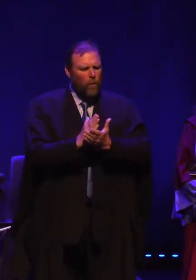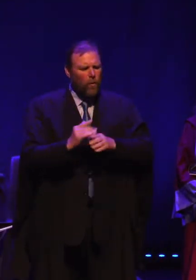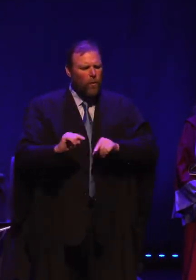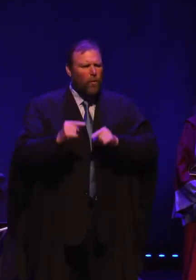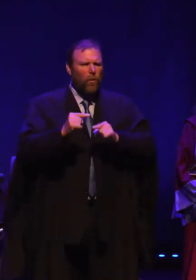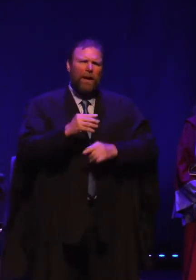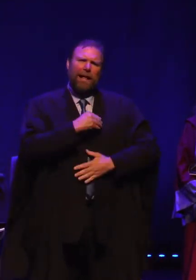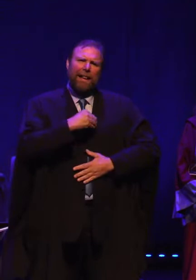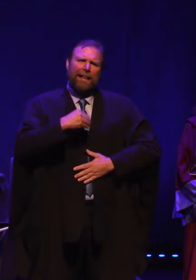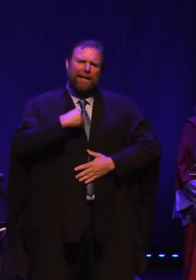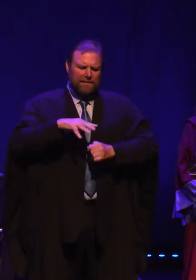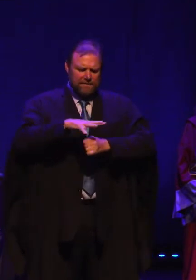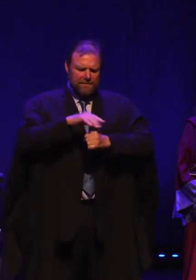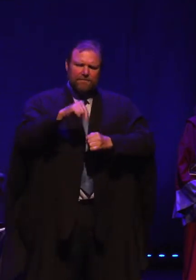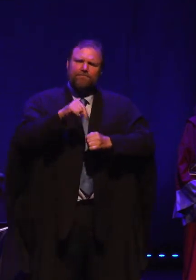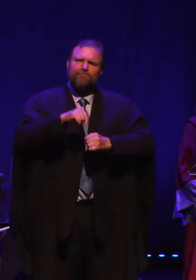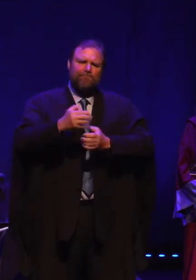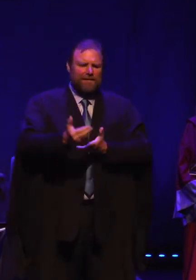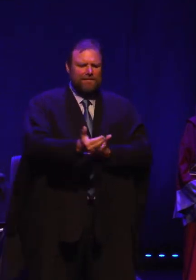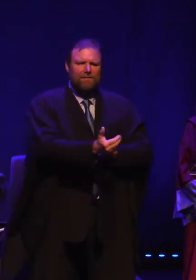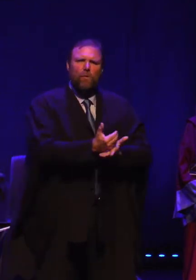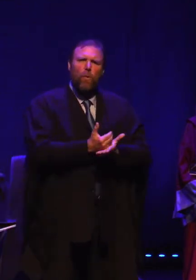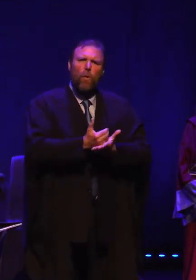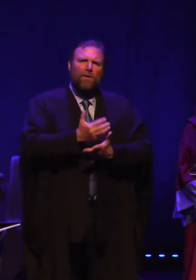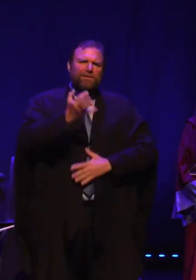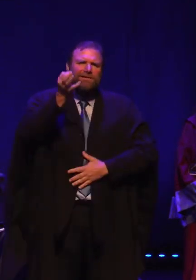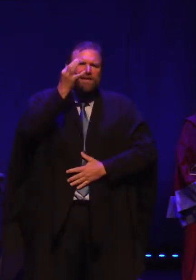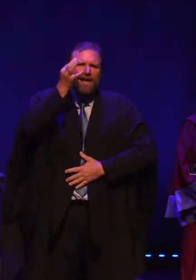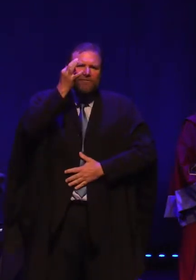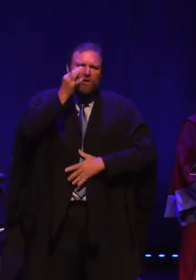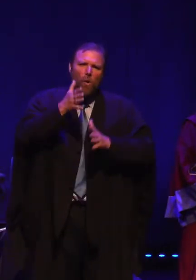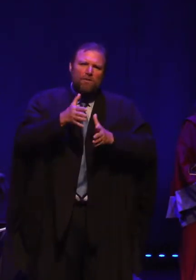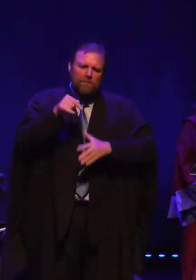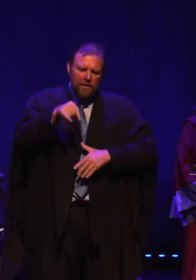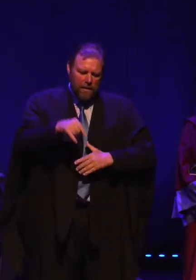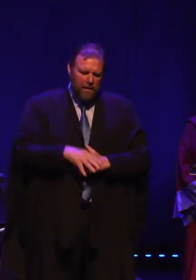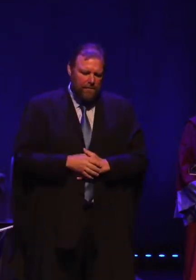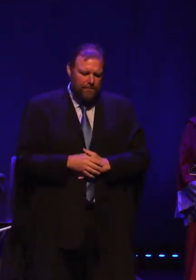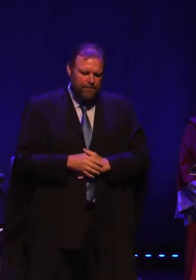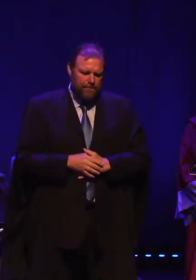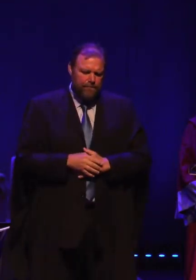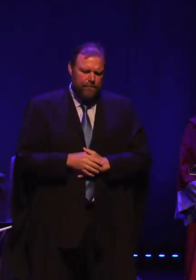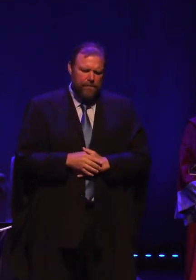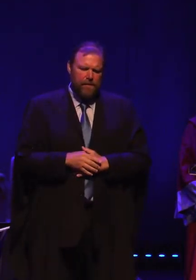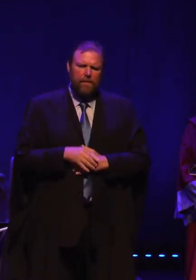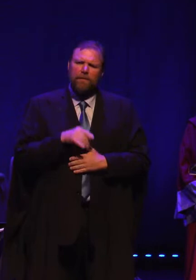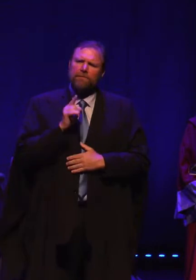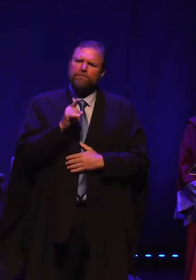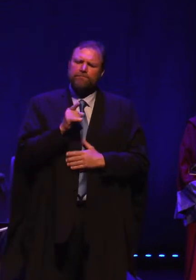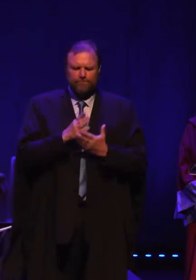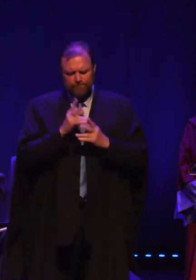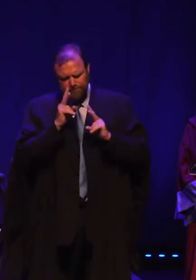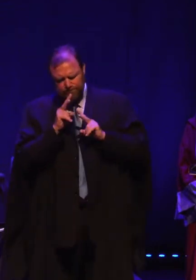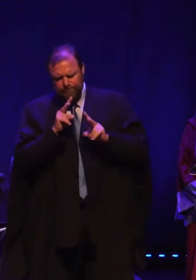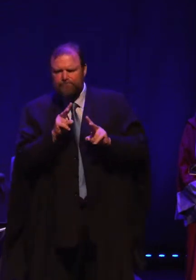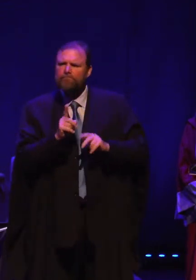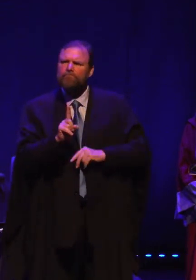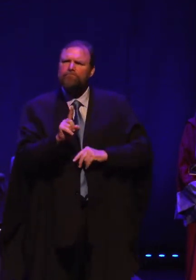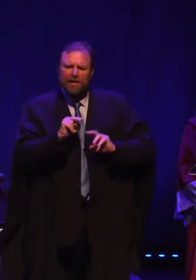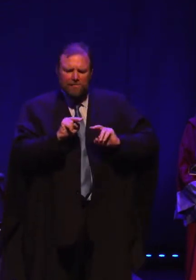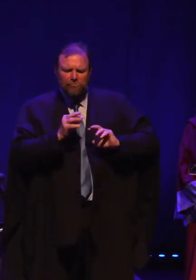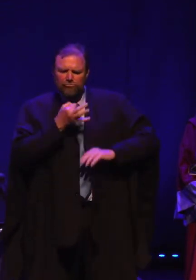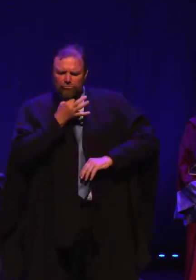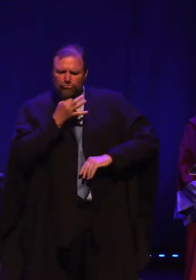of a secure psychiatric hospital. The problem she chose to address was that risk assessments of people